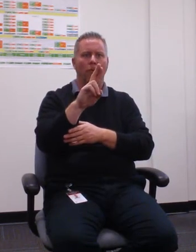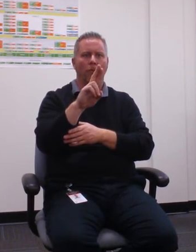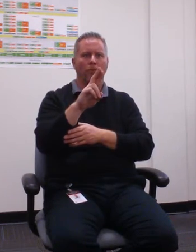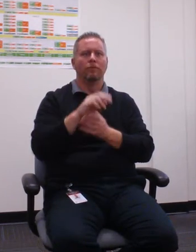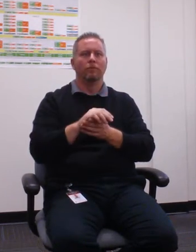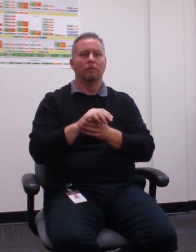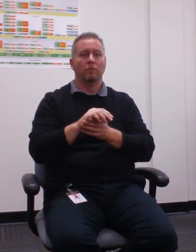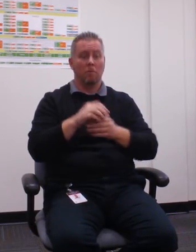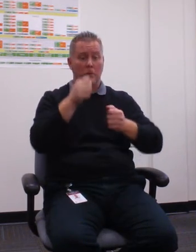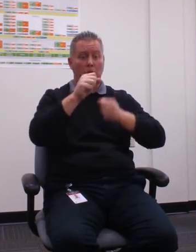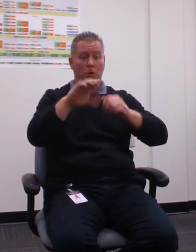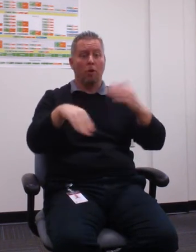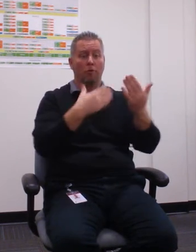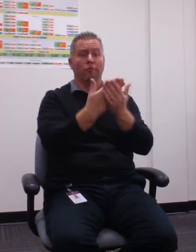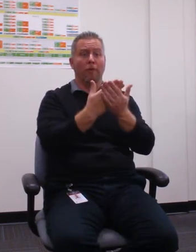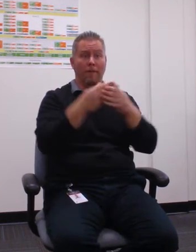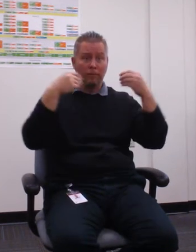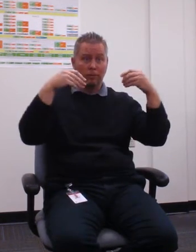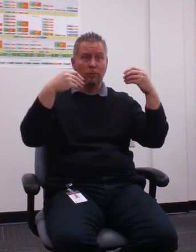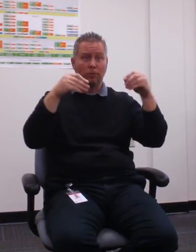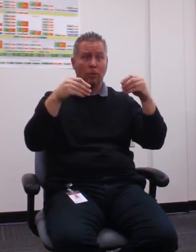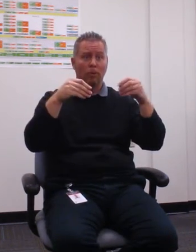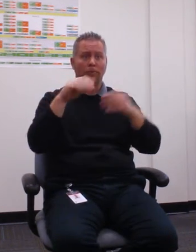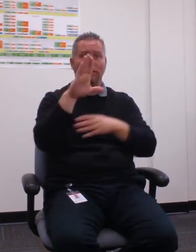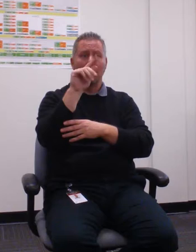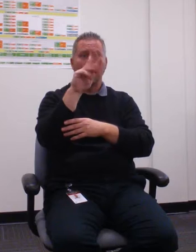When it arrived at the dealership, the battery was dead.